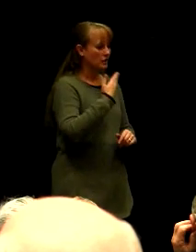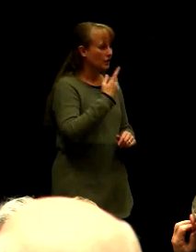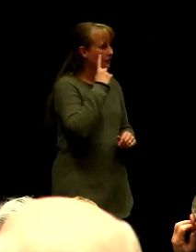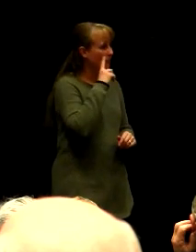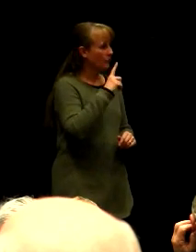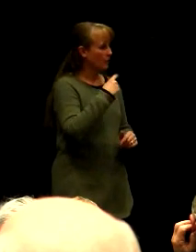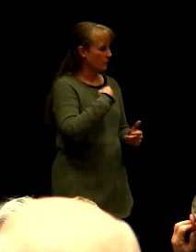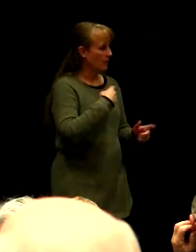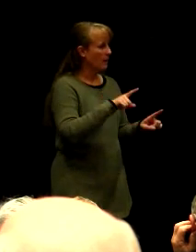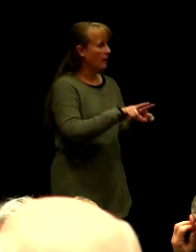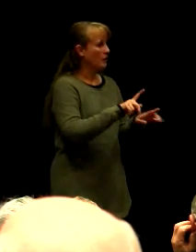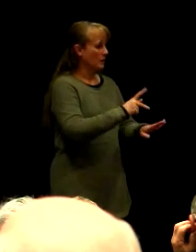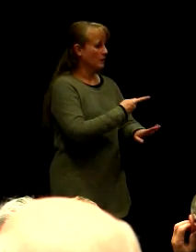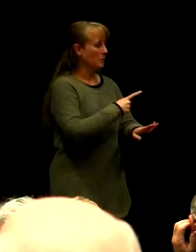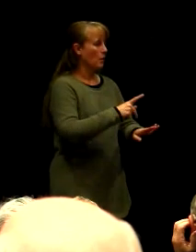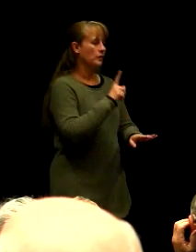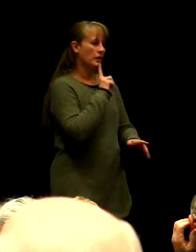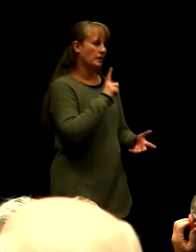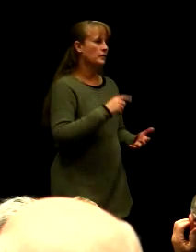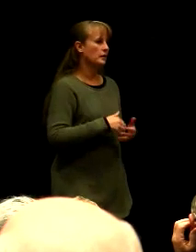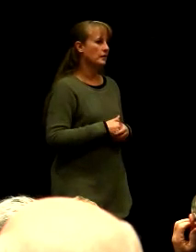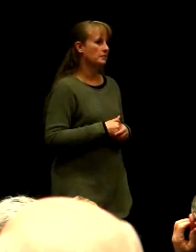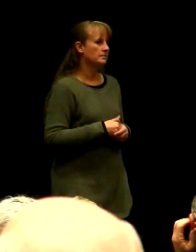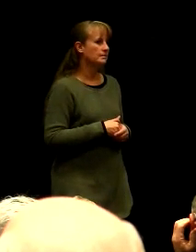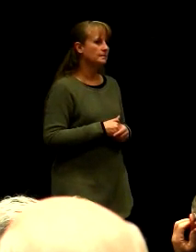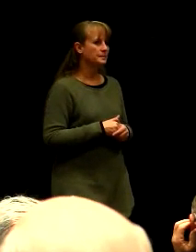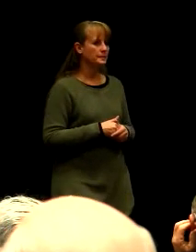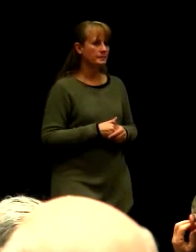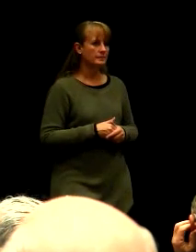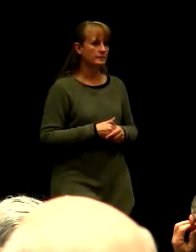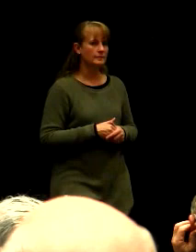for me, and then the poetry is really what makes it.